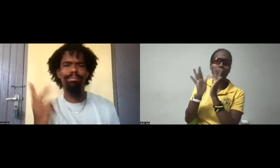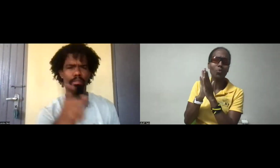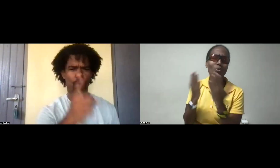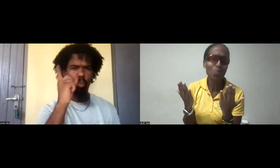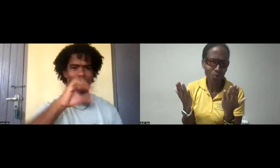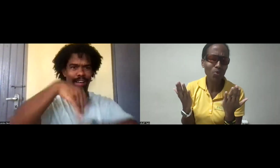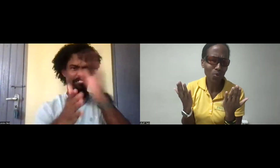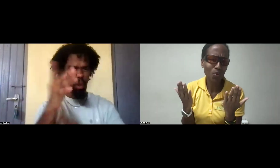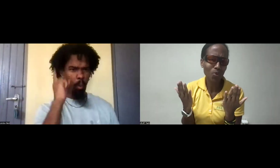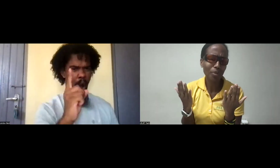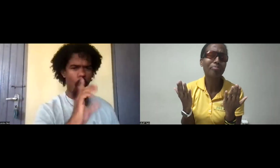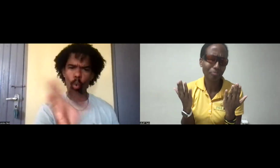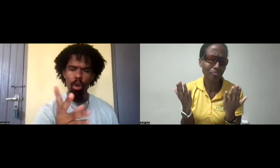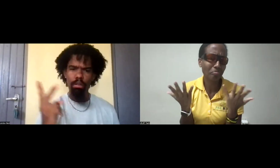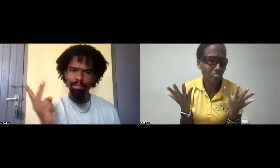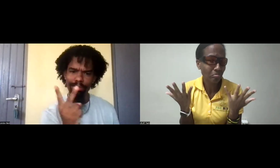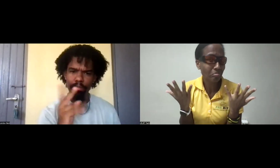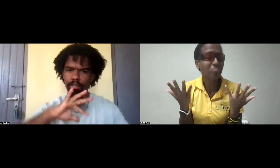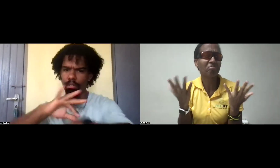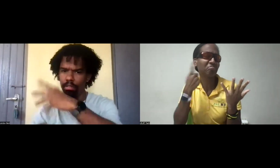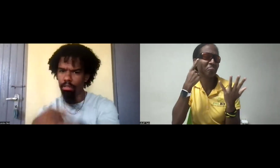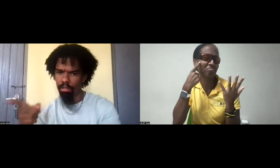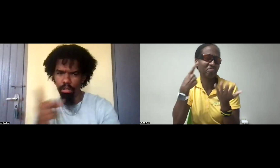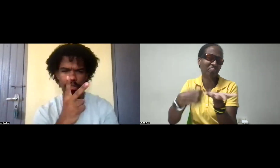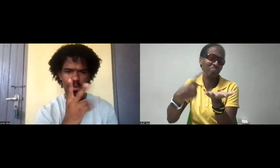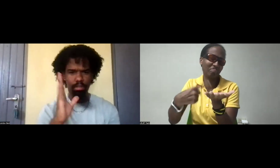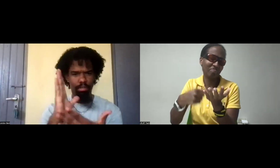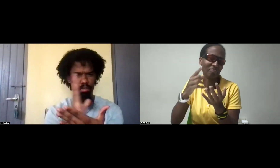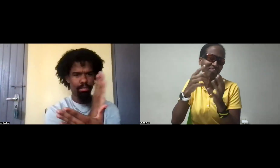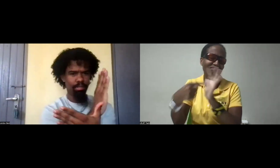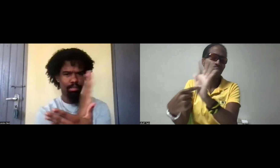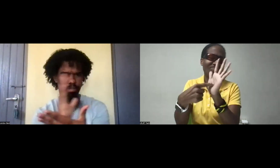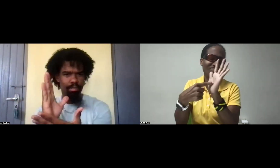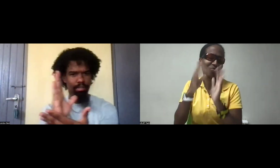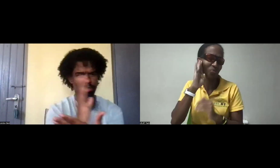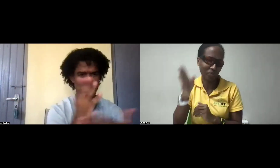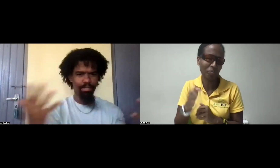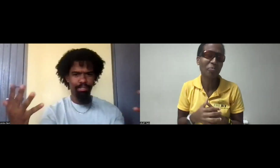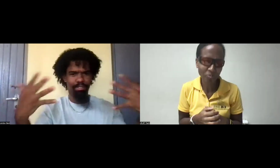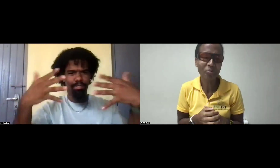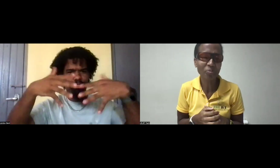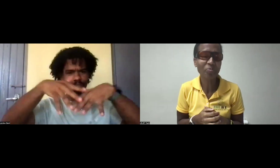discussing because we want everybody to understand God's word, right? So I think that will be a part of the discussion today as